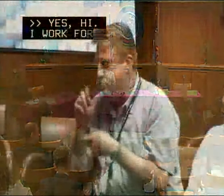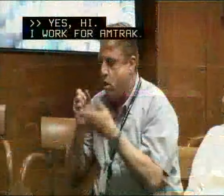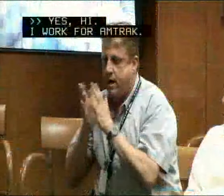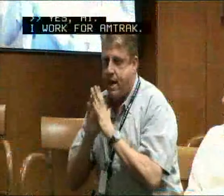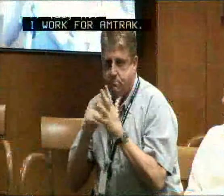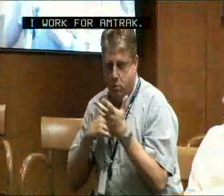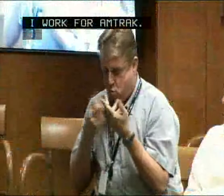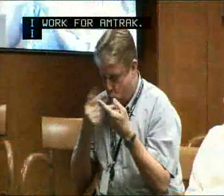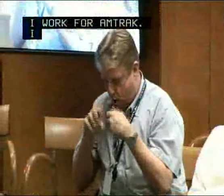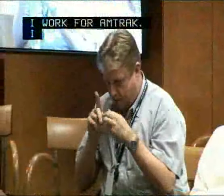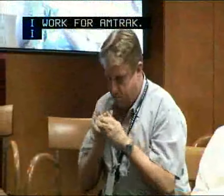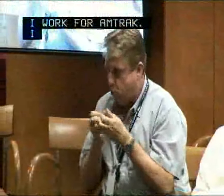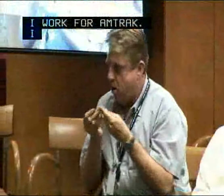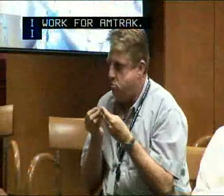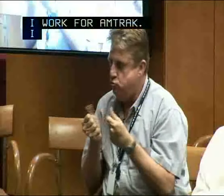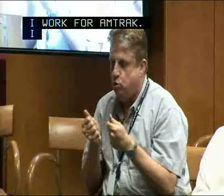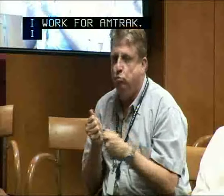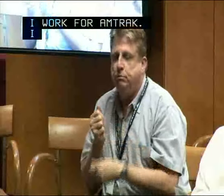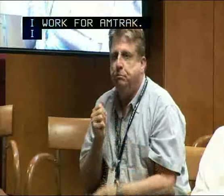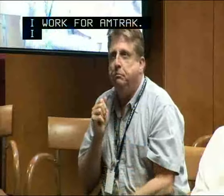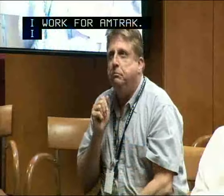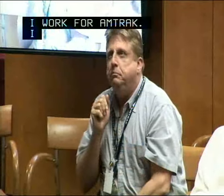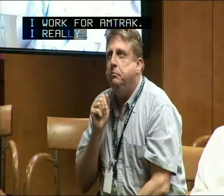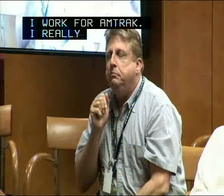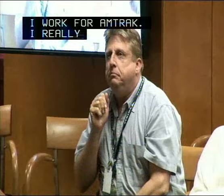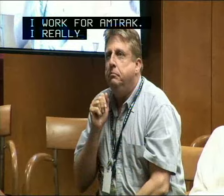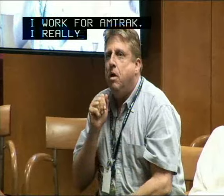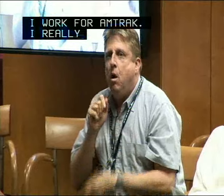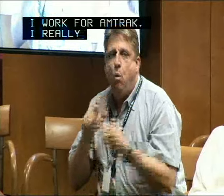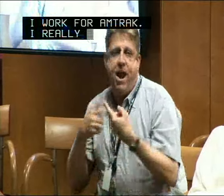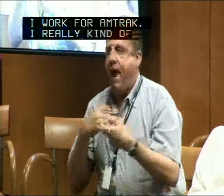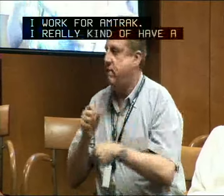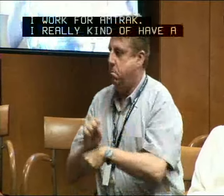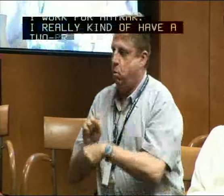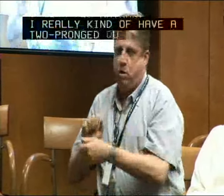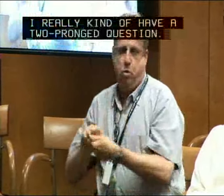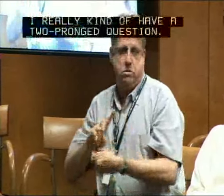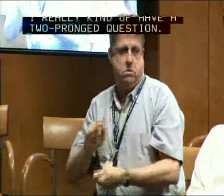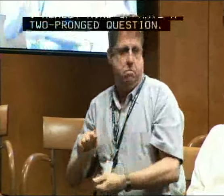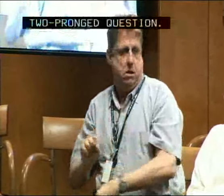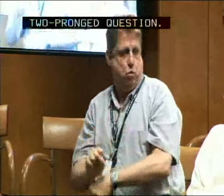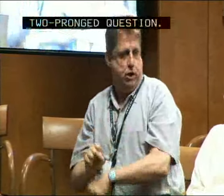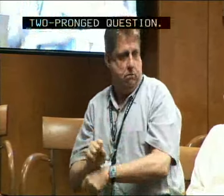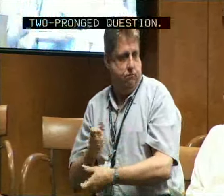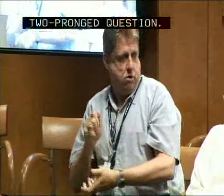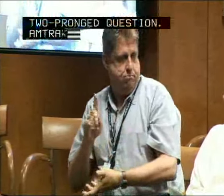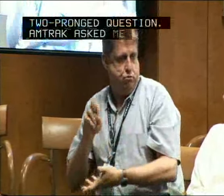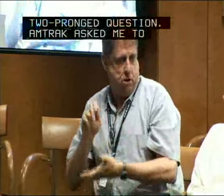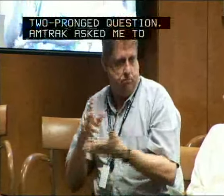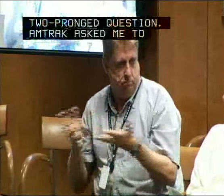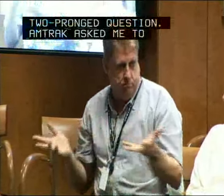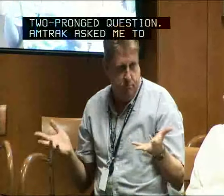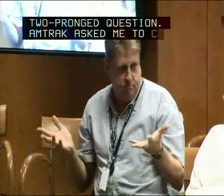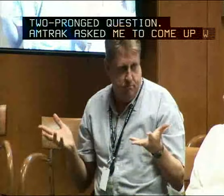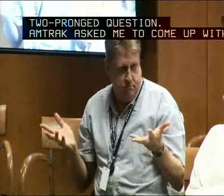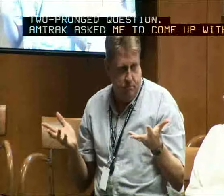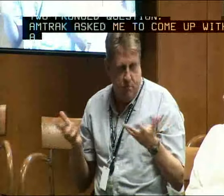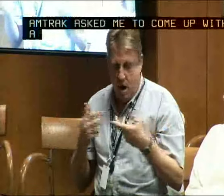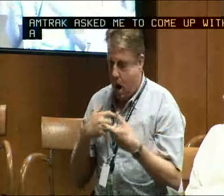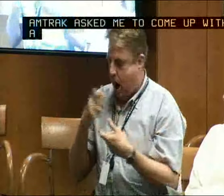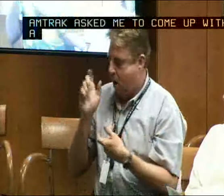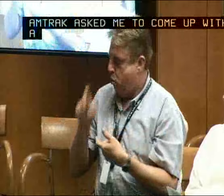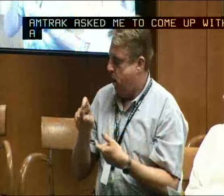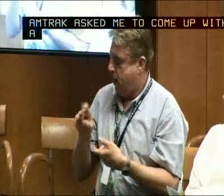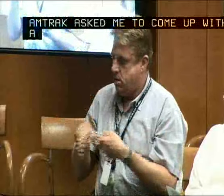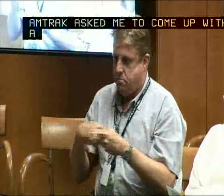question. So Amtrak asked me to come up with a solution. This is something that I'm struggling with. So when I have an employee with a disability who